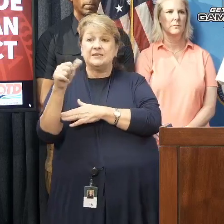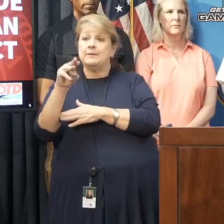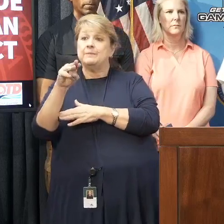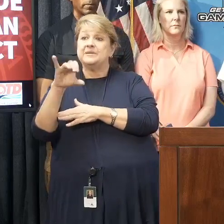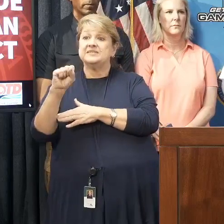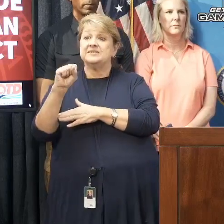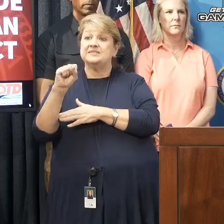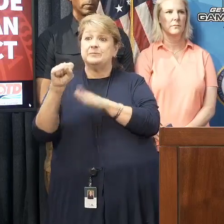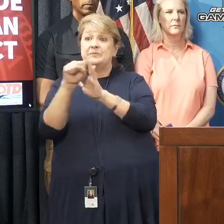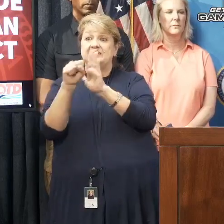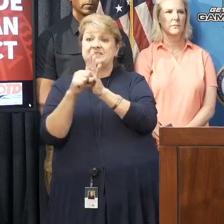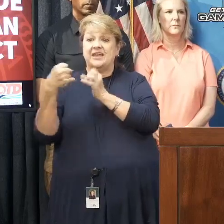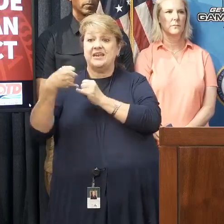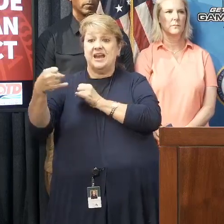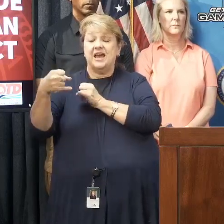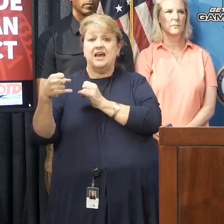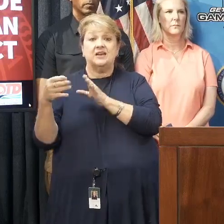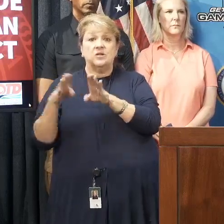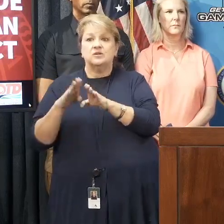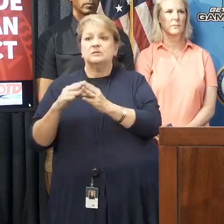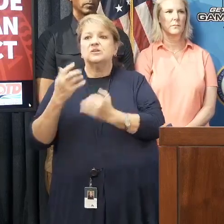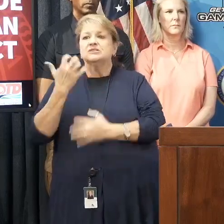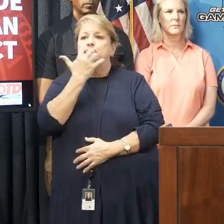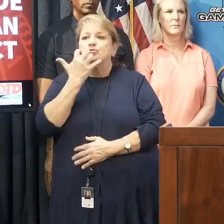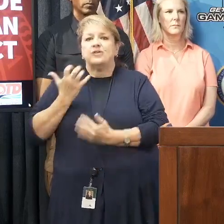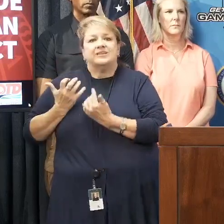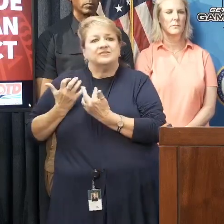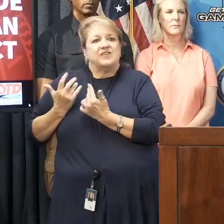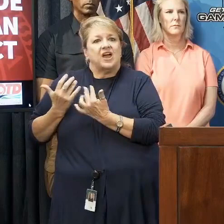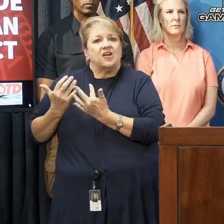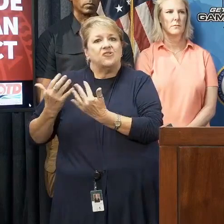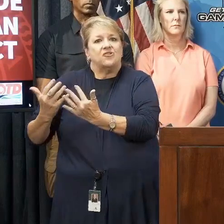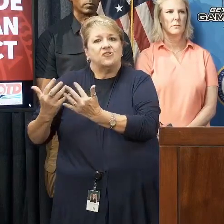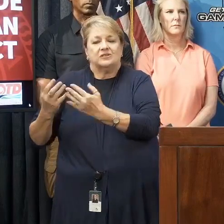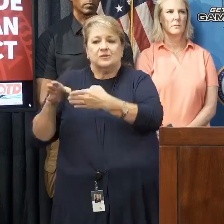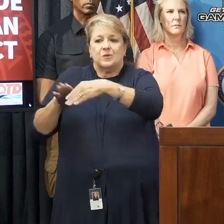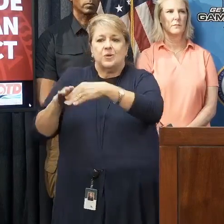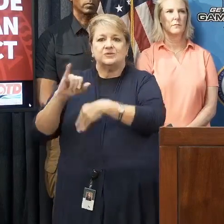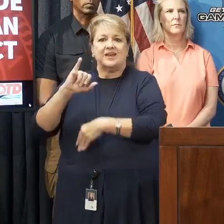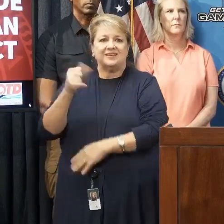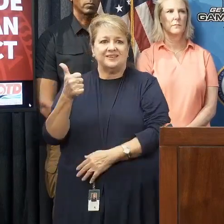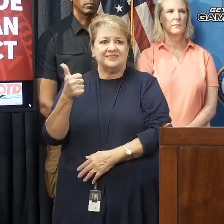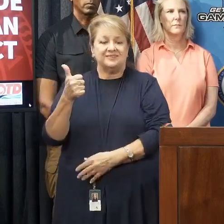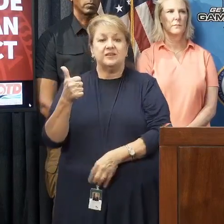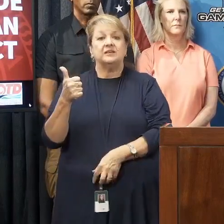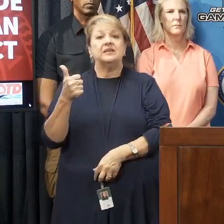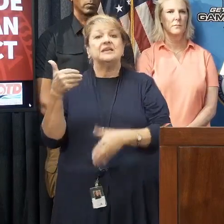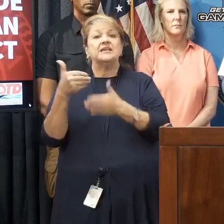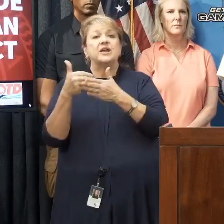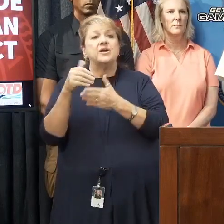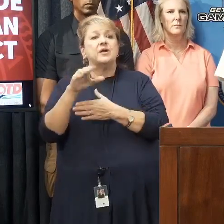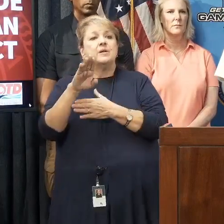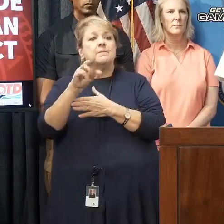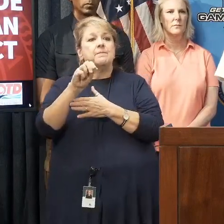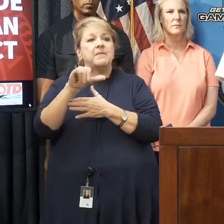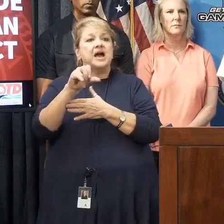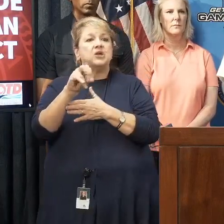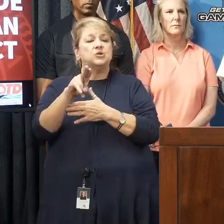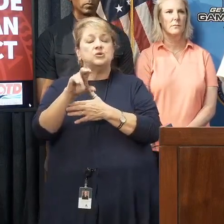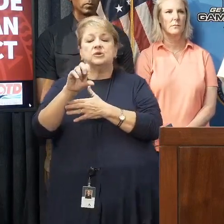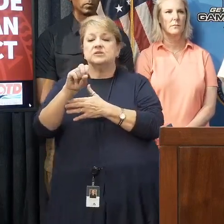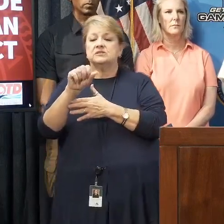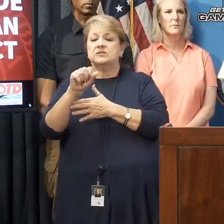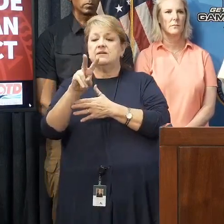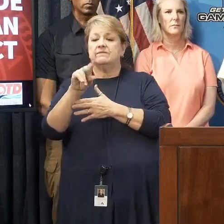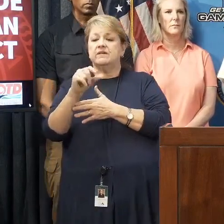state line due to grass fire. Also, wildfires near the Bayou Sauvage refuge area near